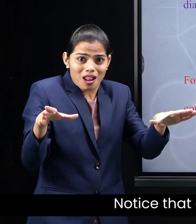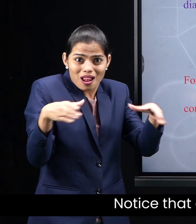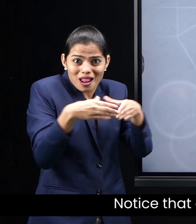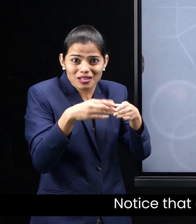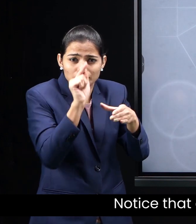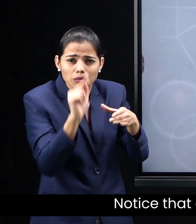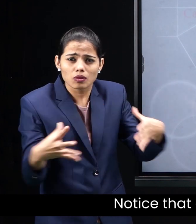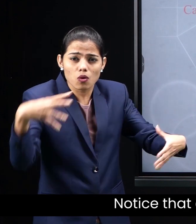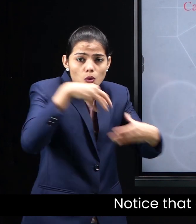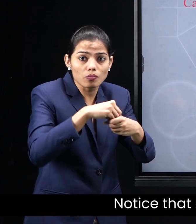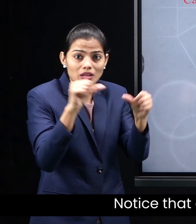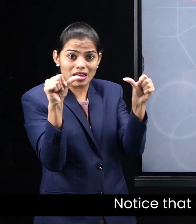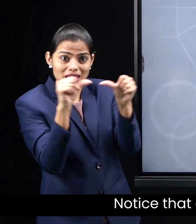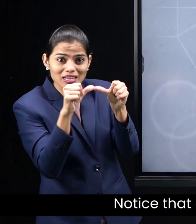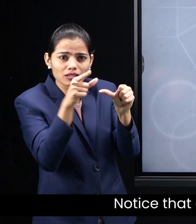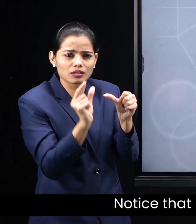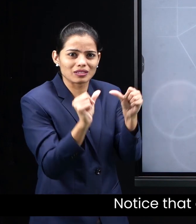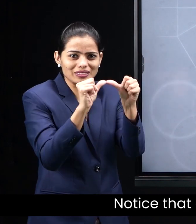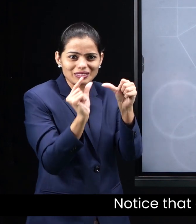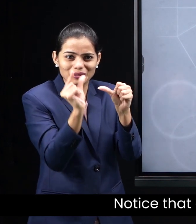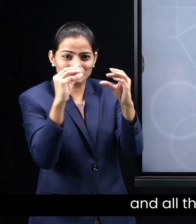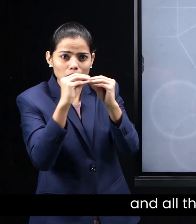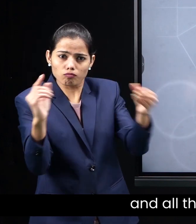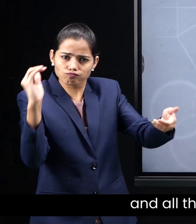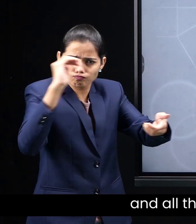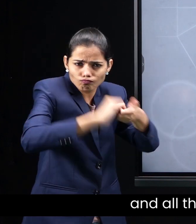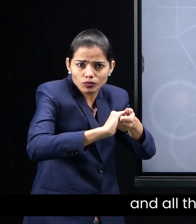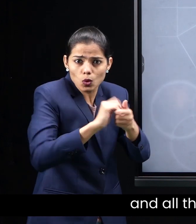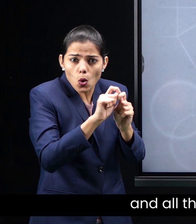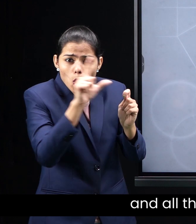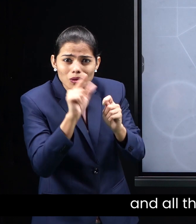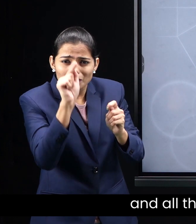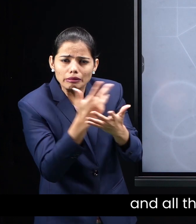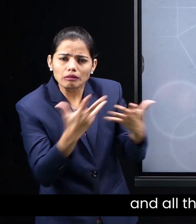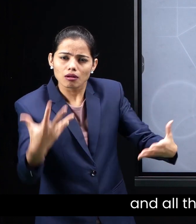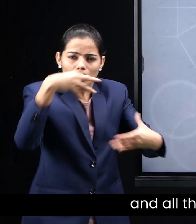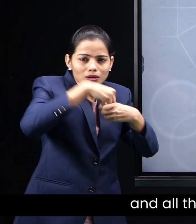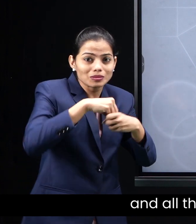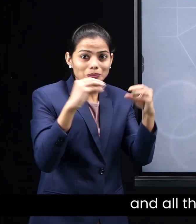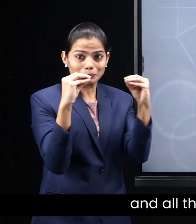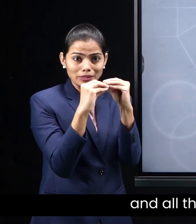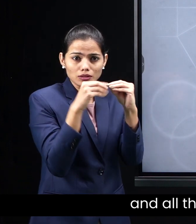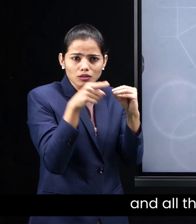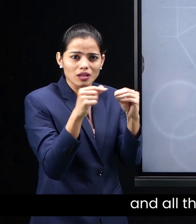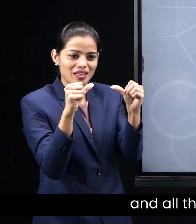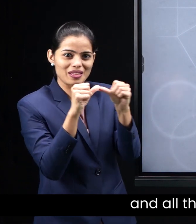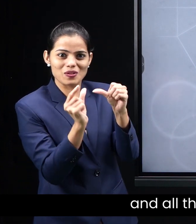in A are in A union B and all the elements in B are also in A union